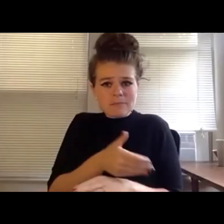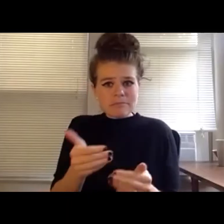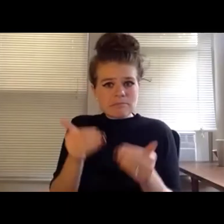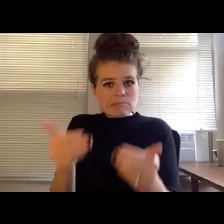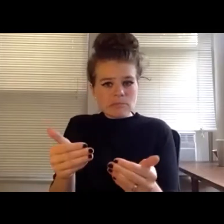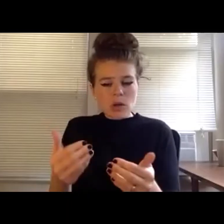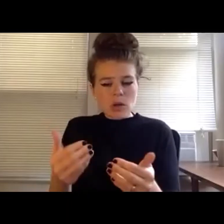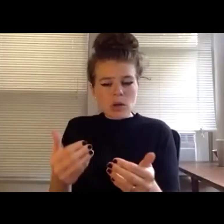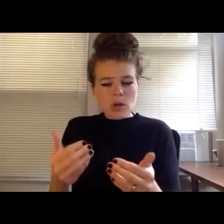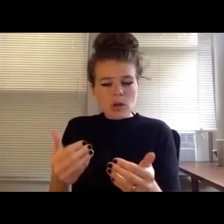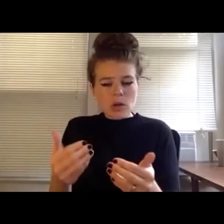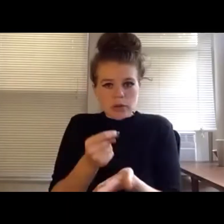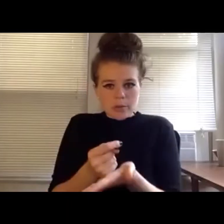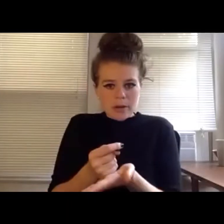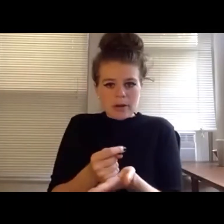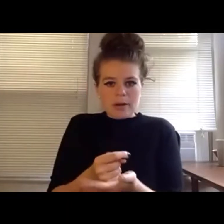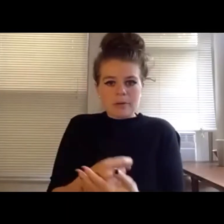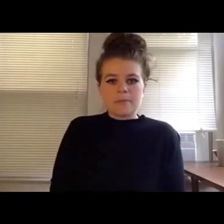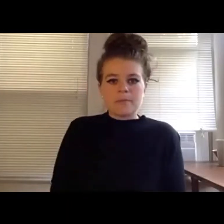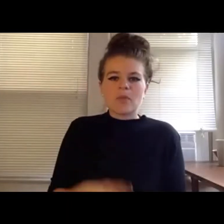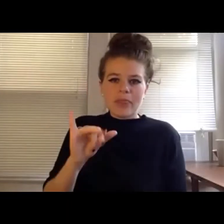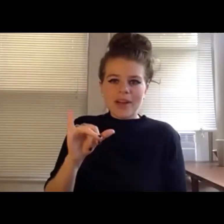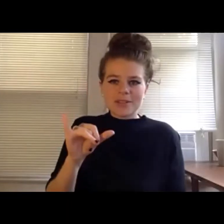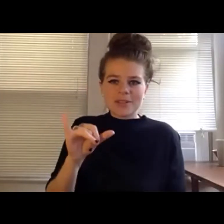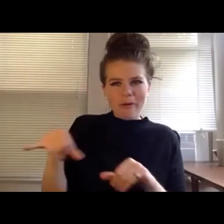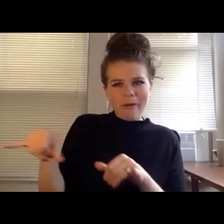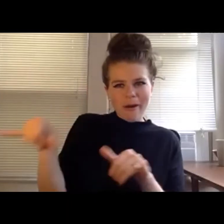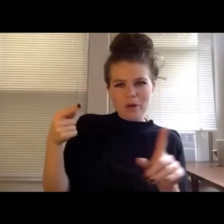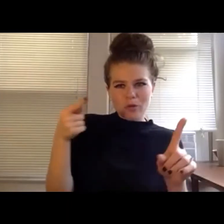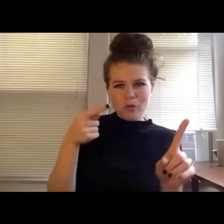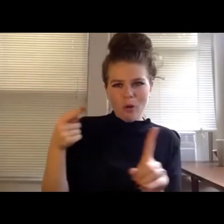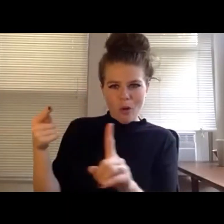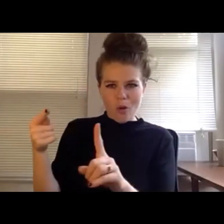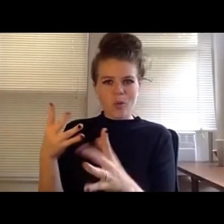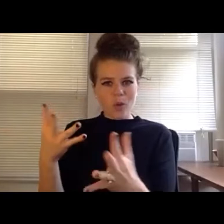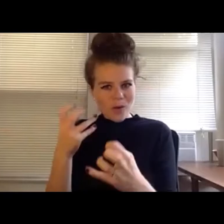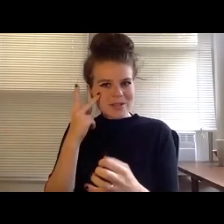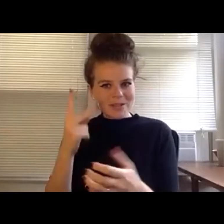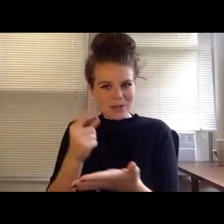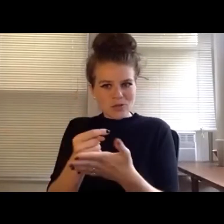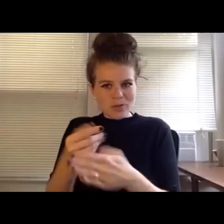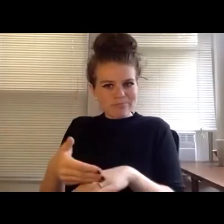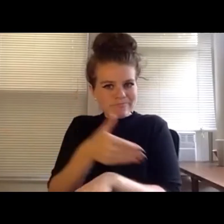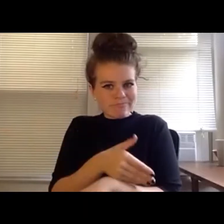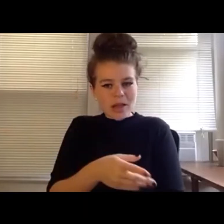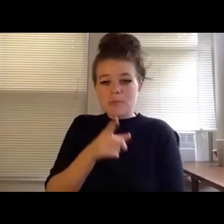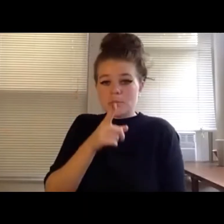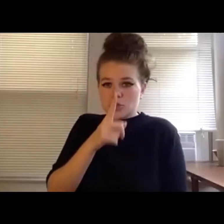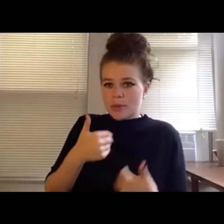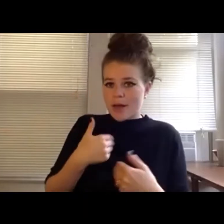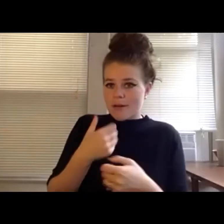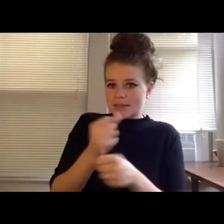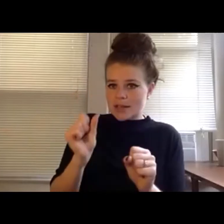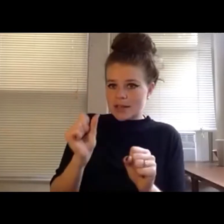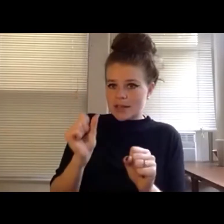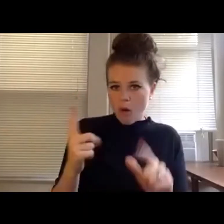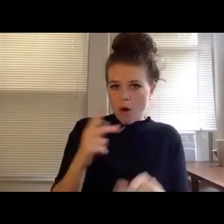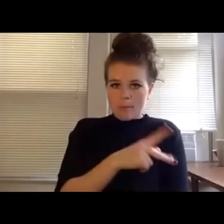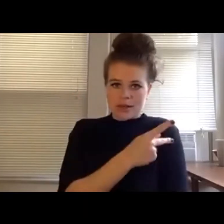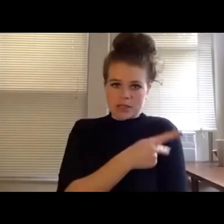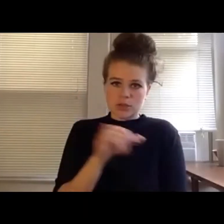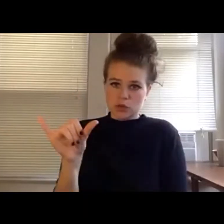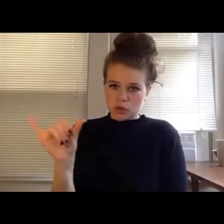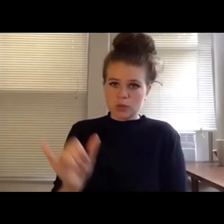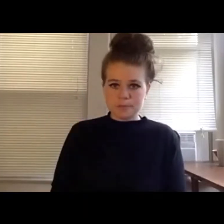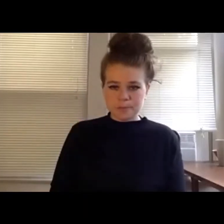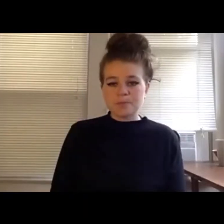our patients. So it's a common goal that we all have, and making sure that we ensure safety for our patients.